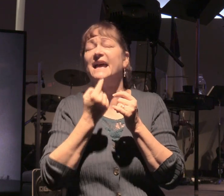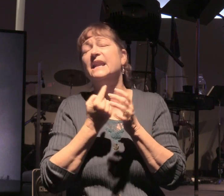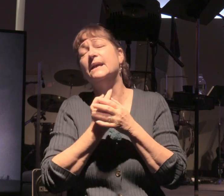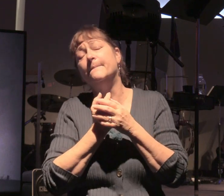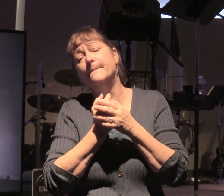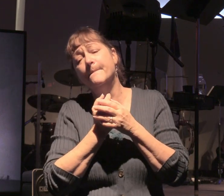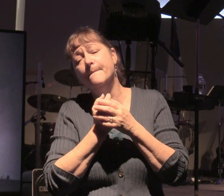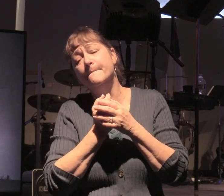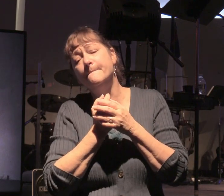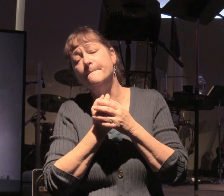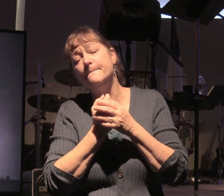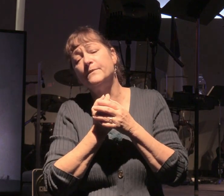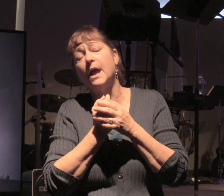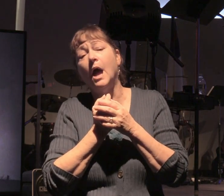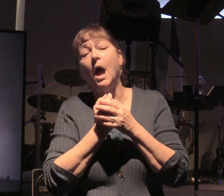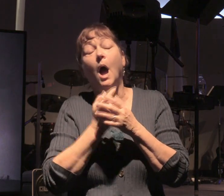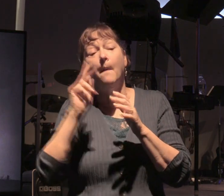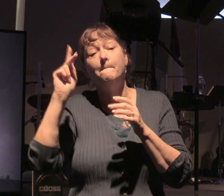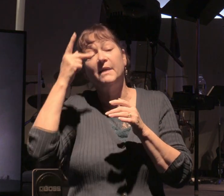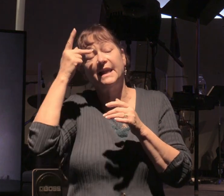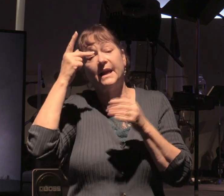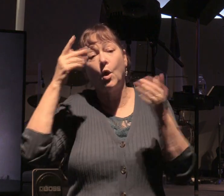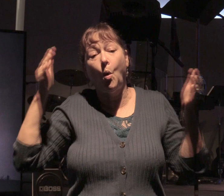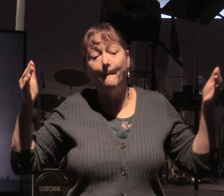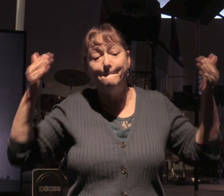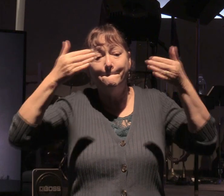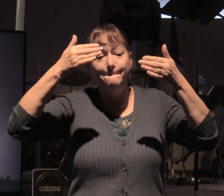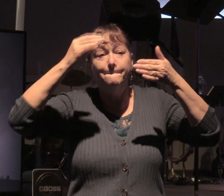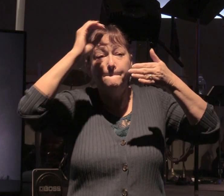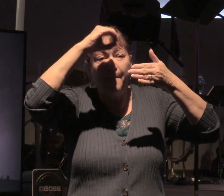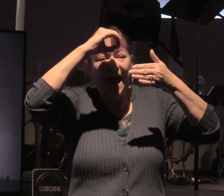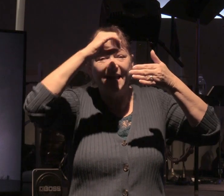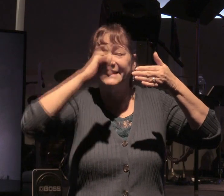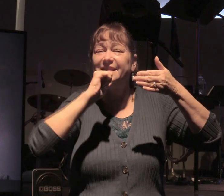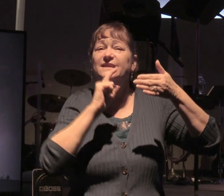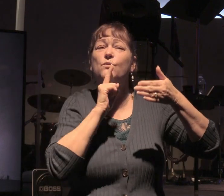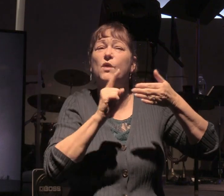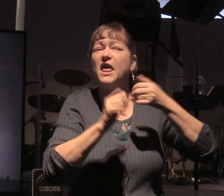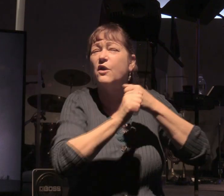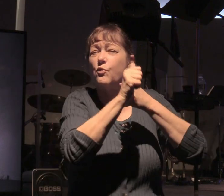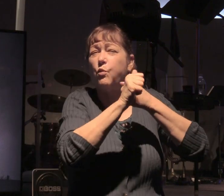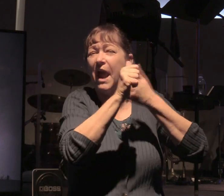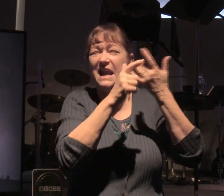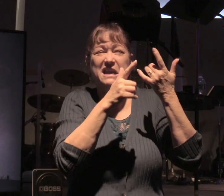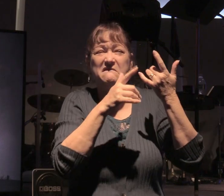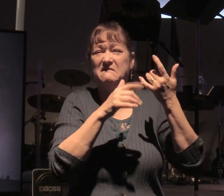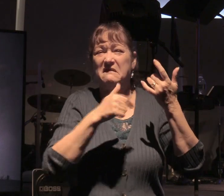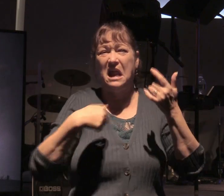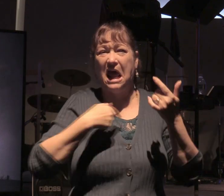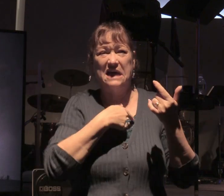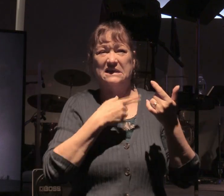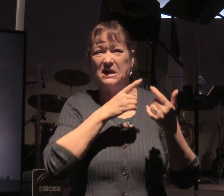headlined, "Political bias in media doesn't really threaten democracy."